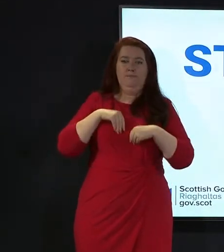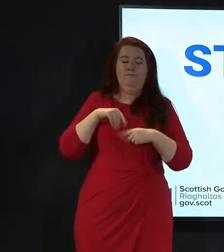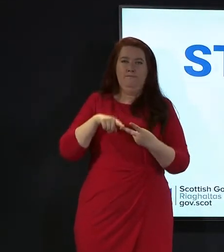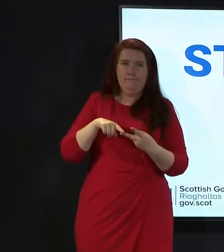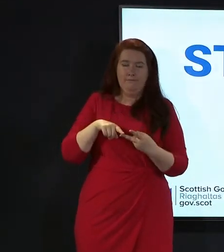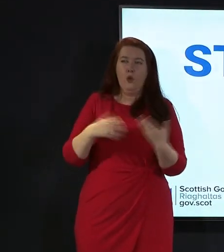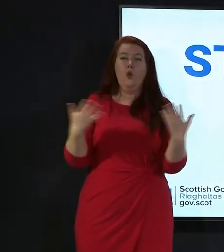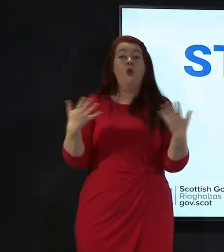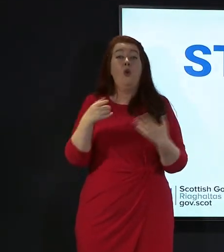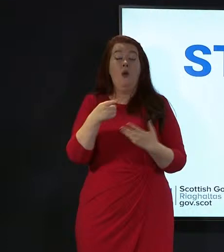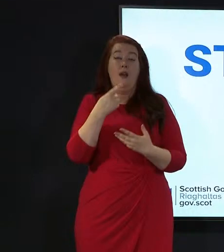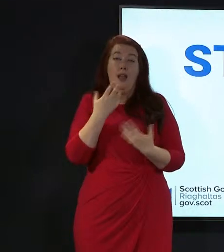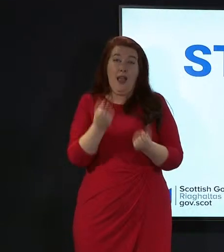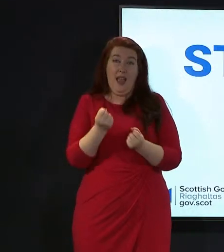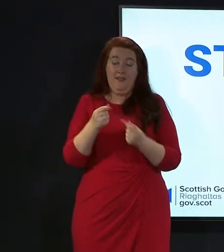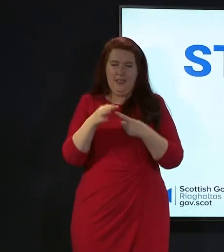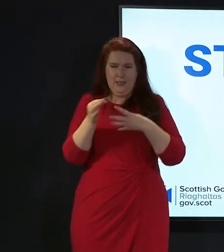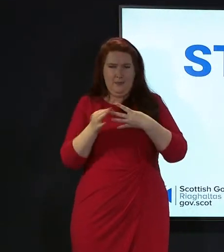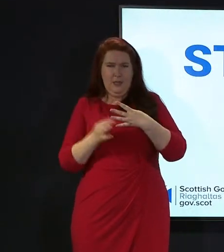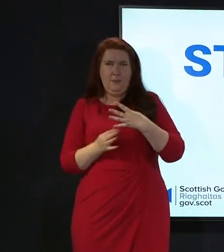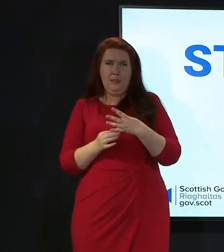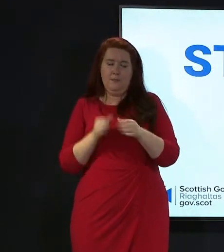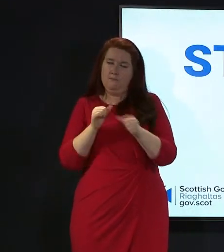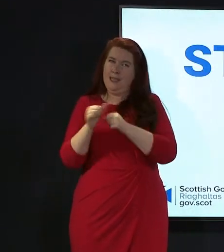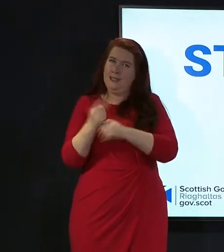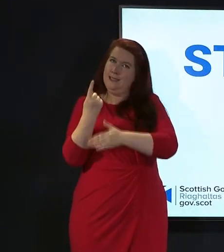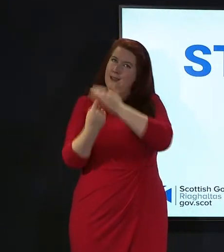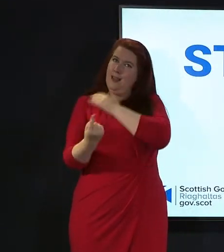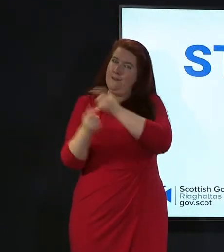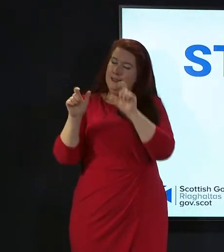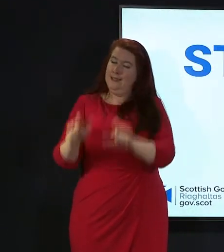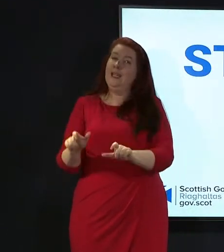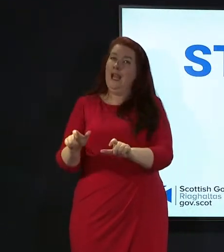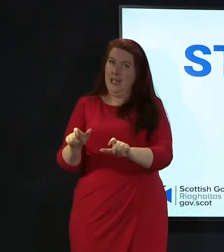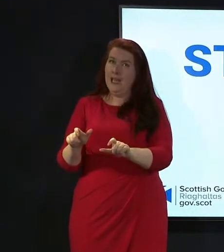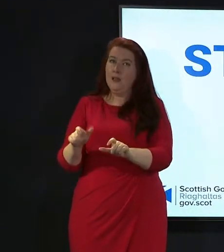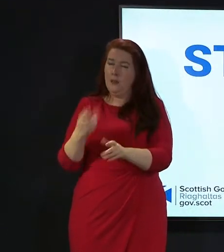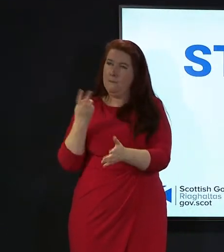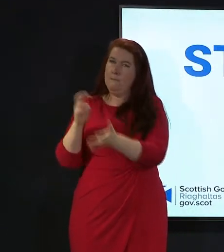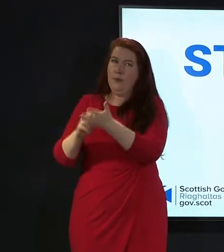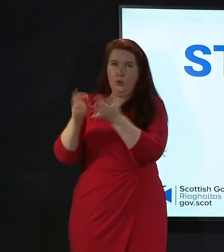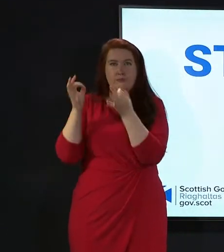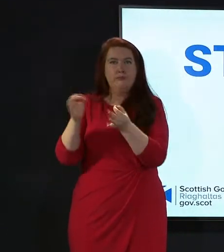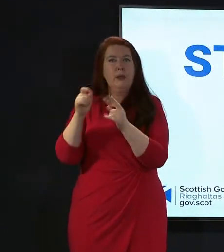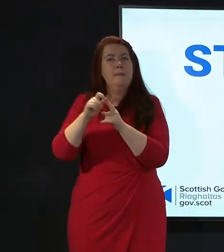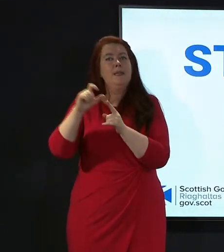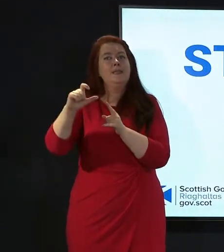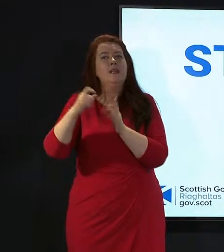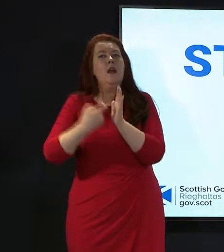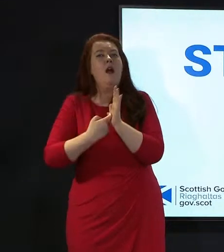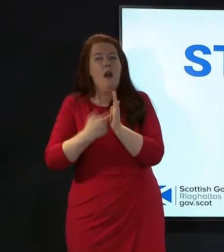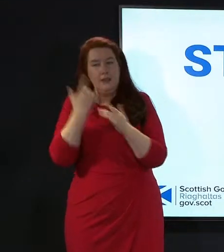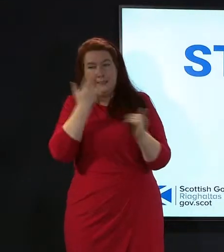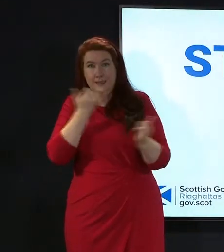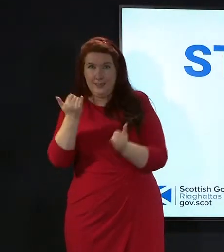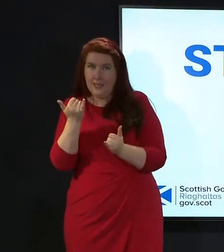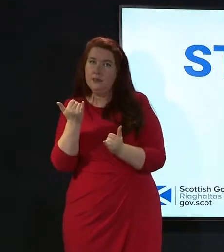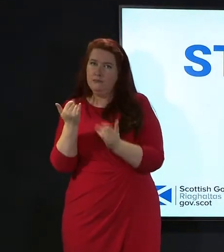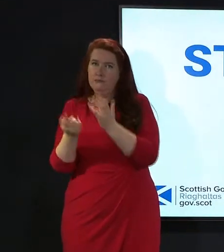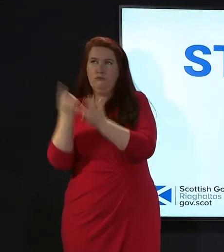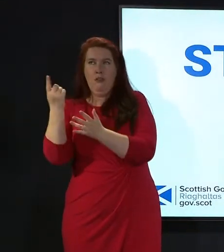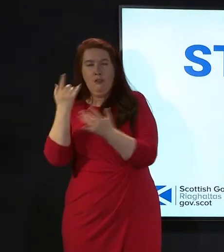symptoms of the virus, make sure you self-isolate and book a PCR test as quickly as possible, and that is vitally